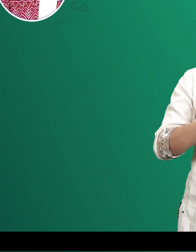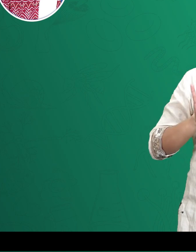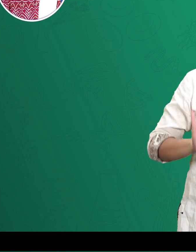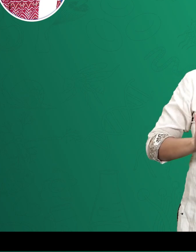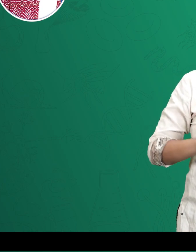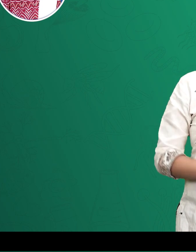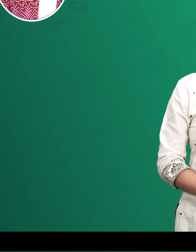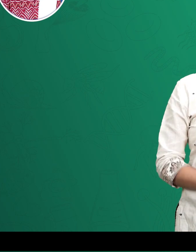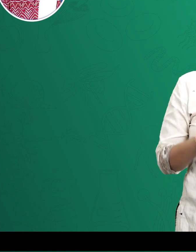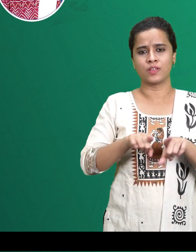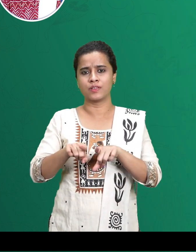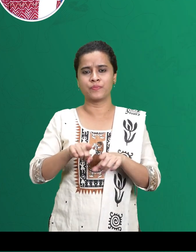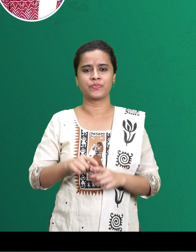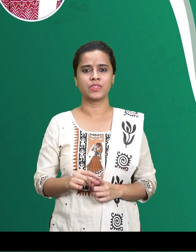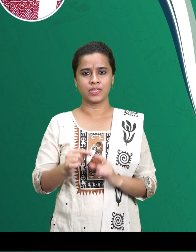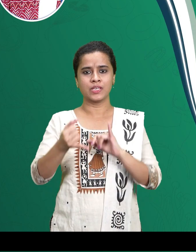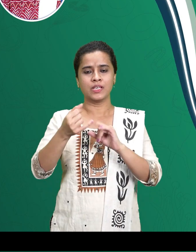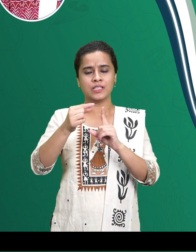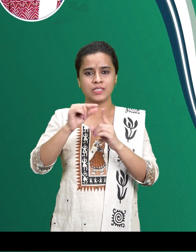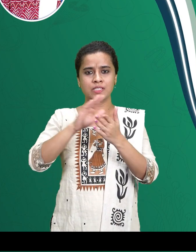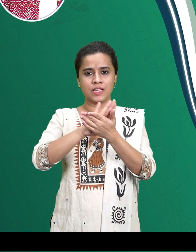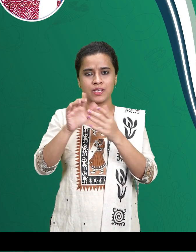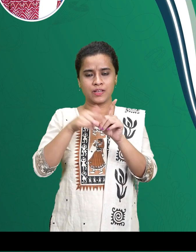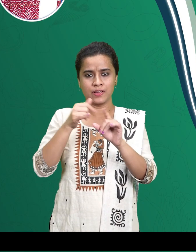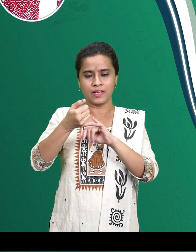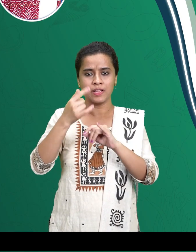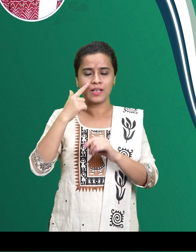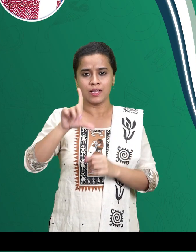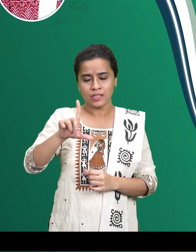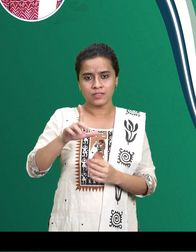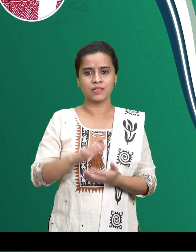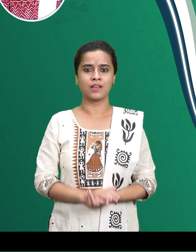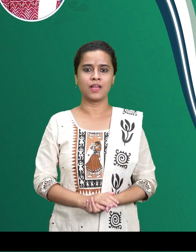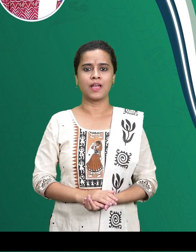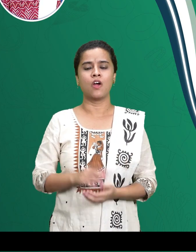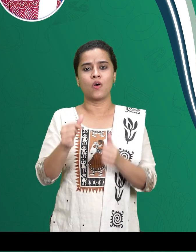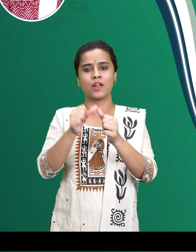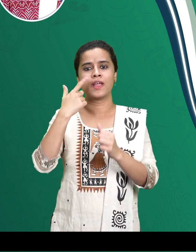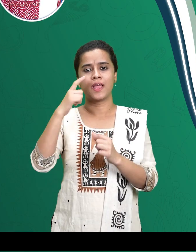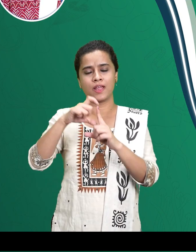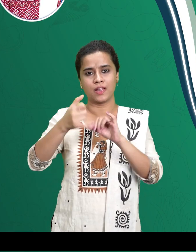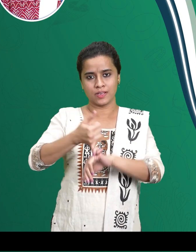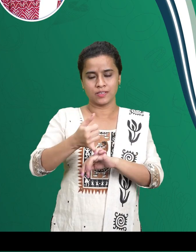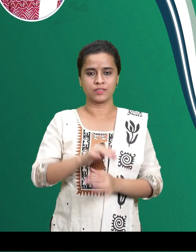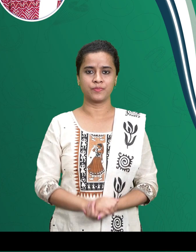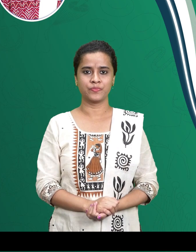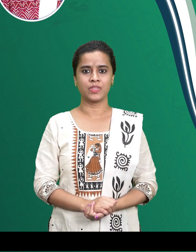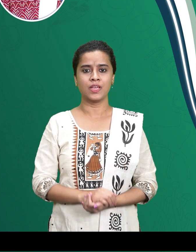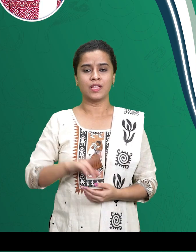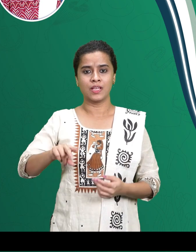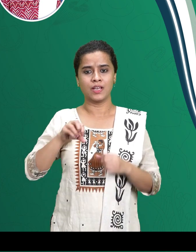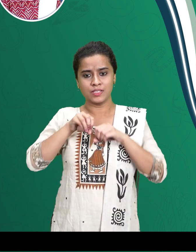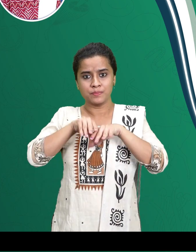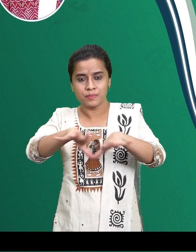As Syphilis Or Aids That Are Transmitted